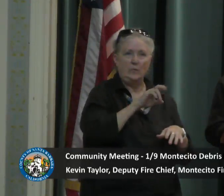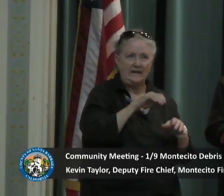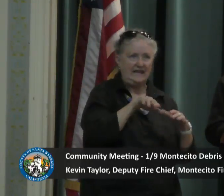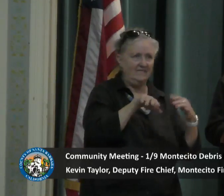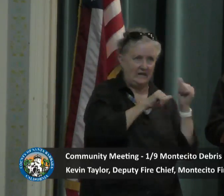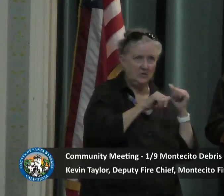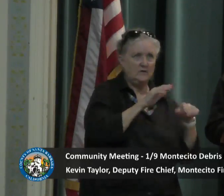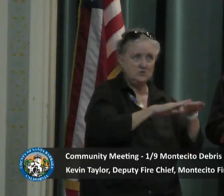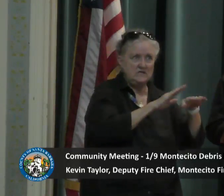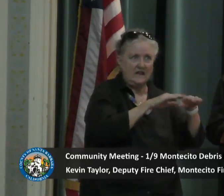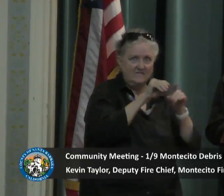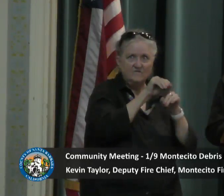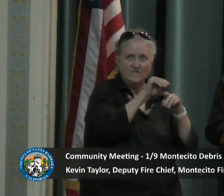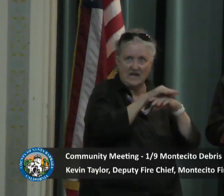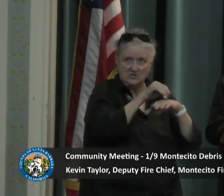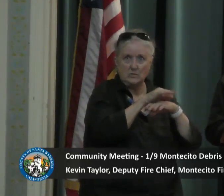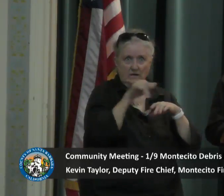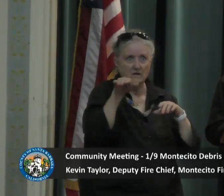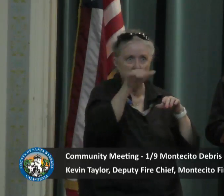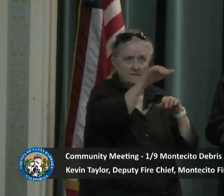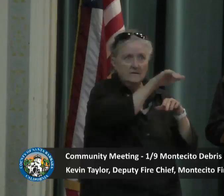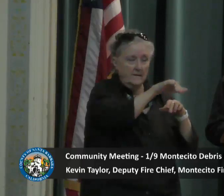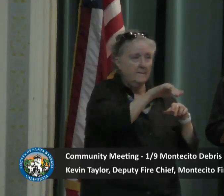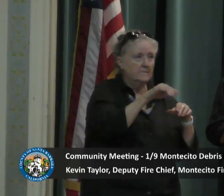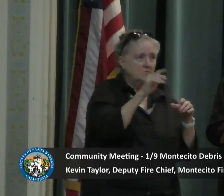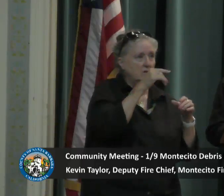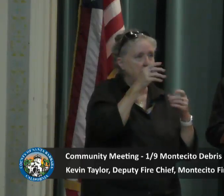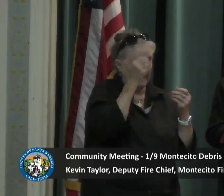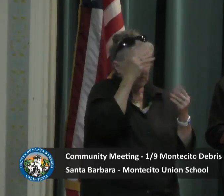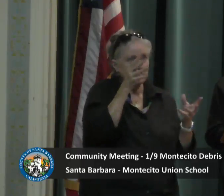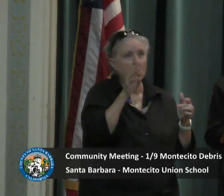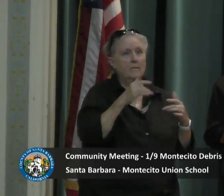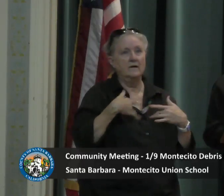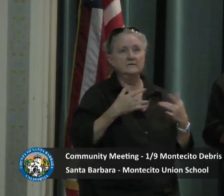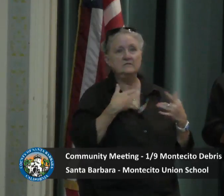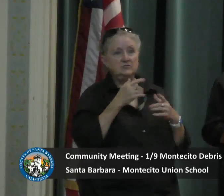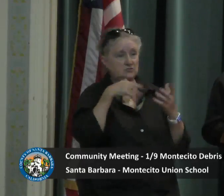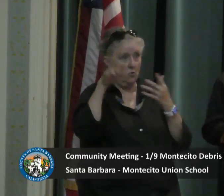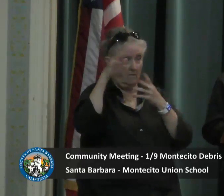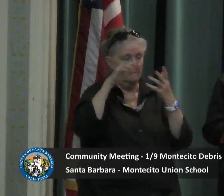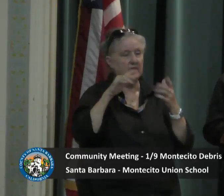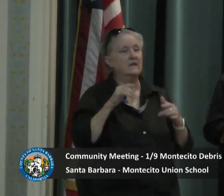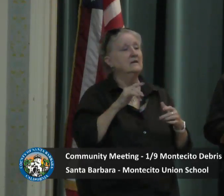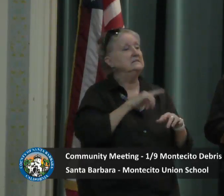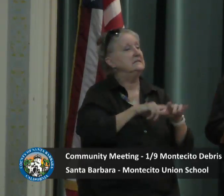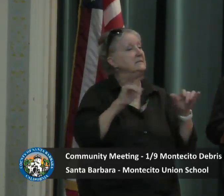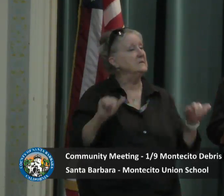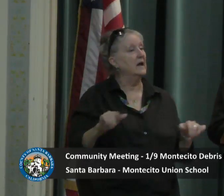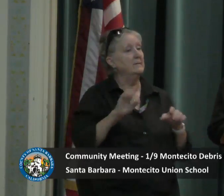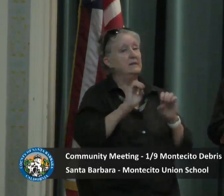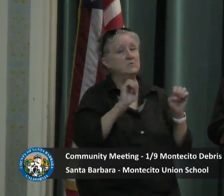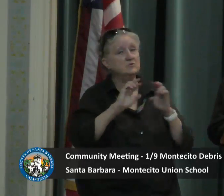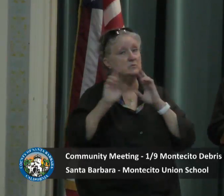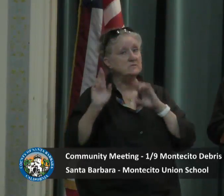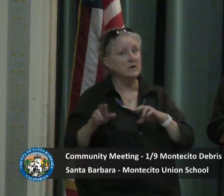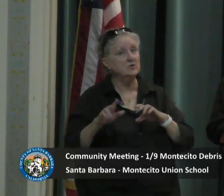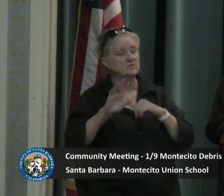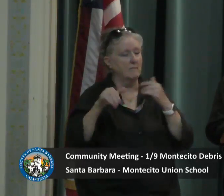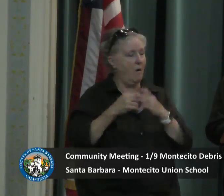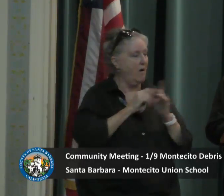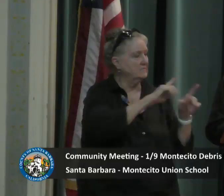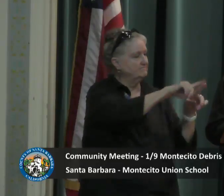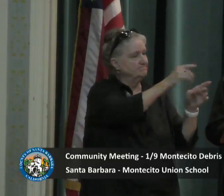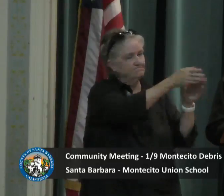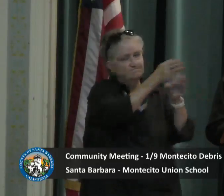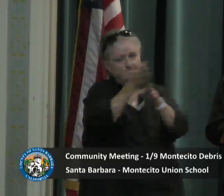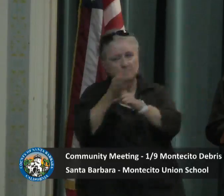storm. At the same time, emergency responders from all disciplines will begin to meet and review our